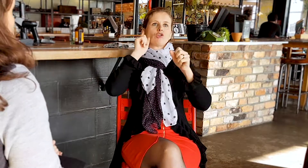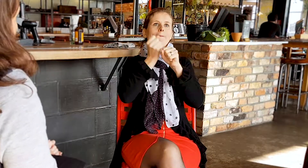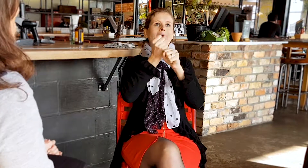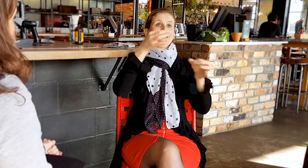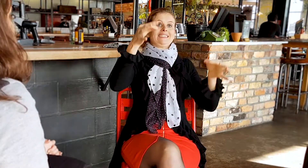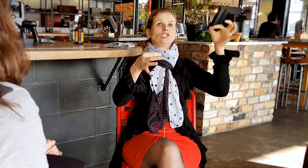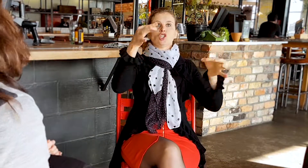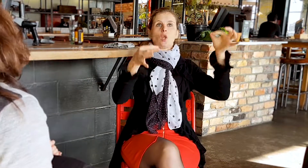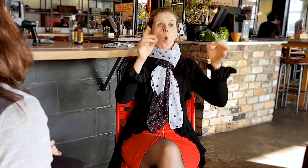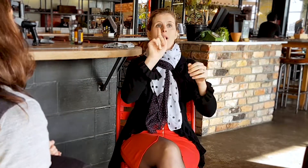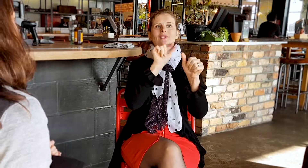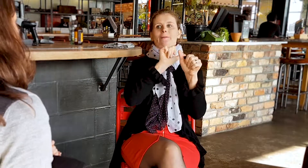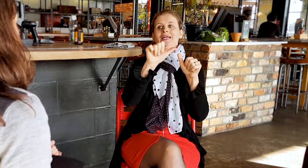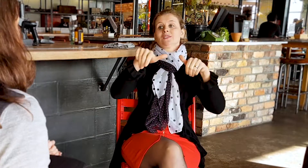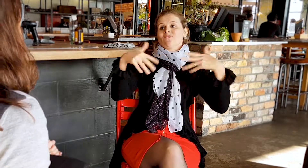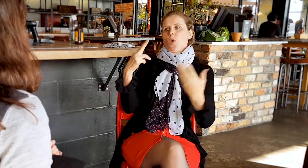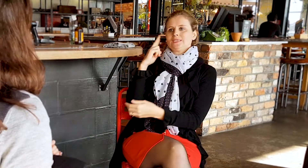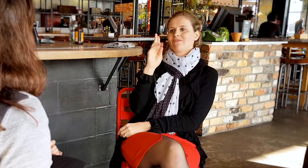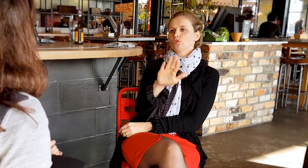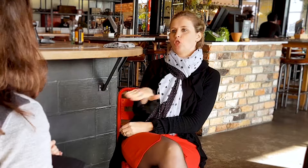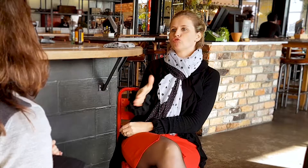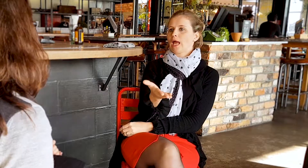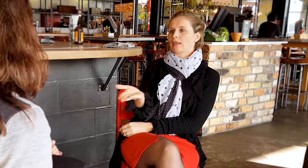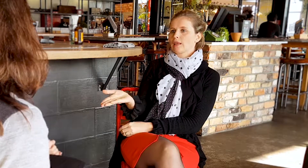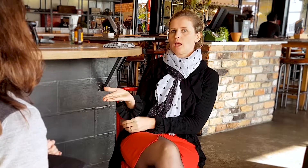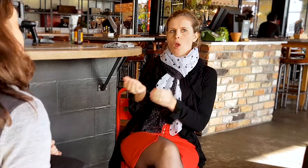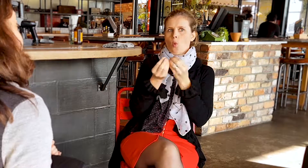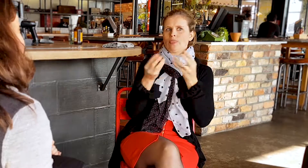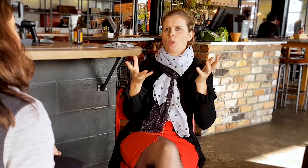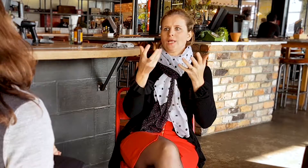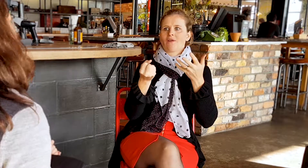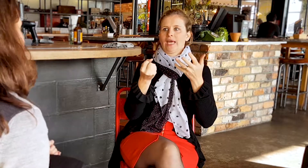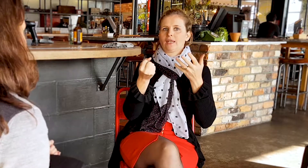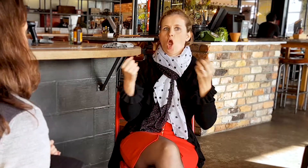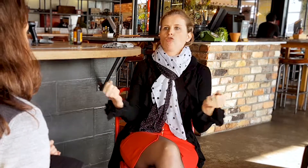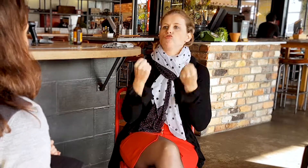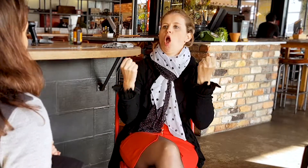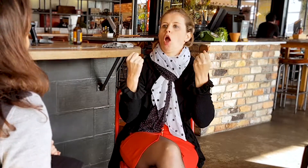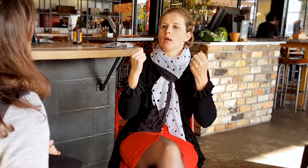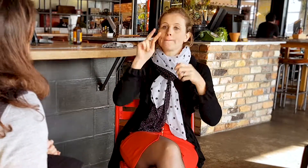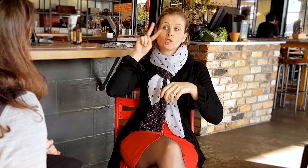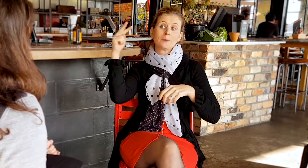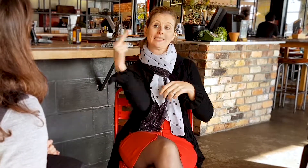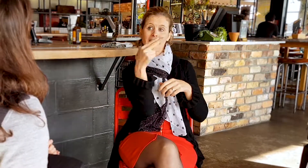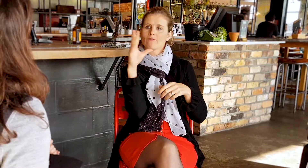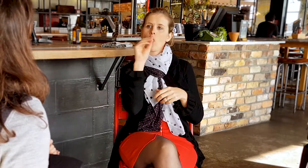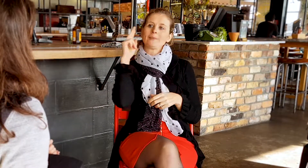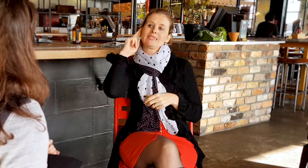lot of high-level positions where hearing people are making decisions on behalf of deaf children without